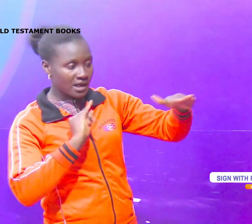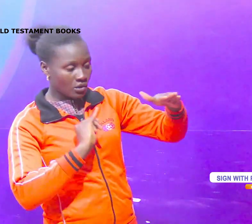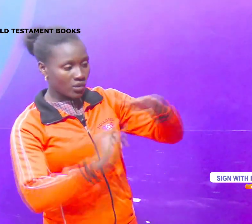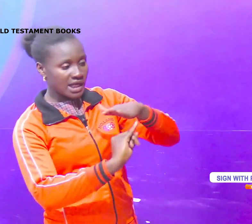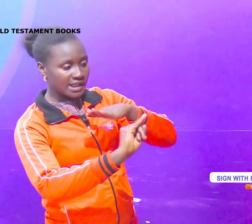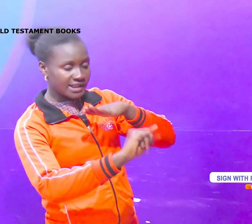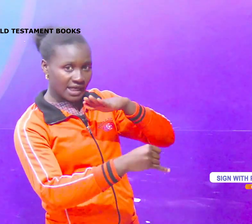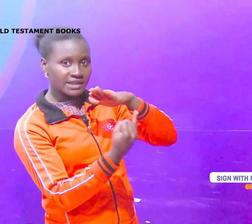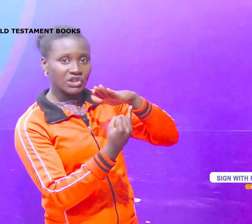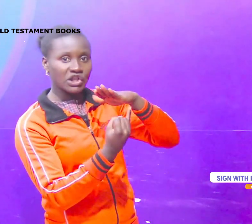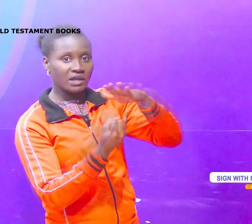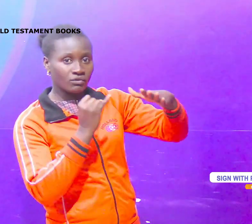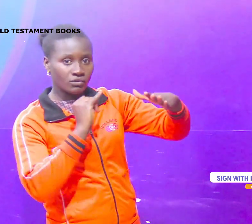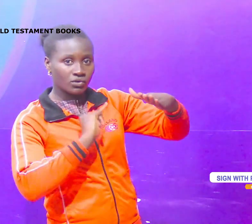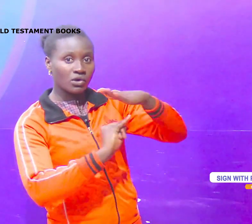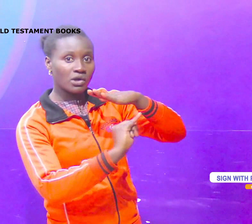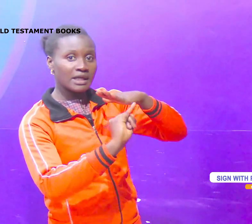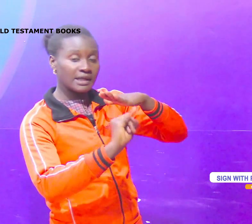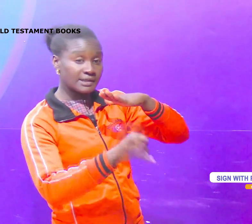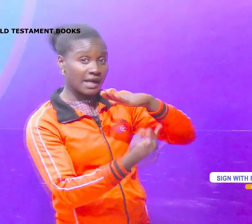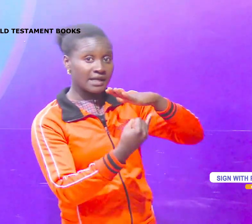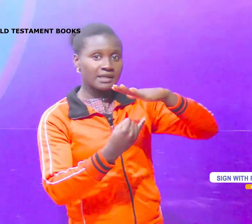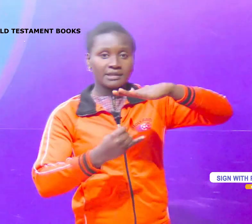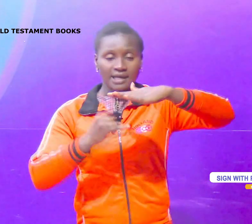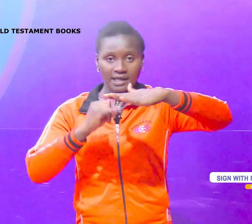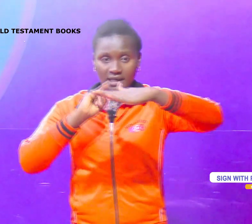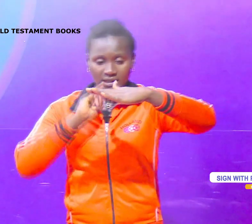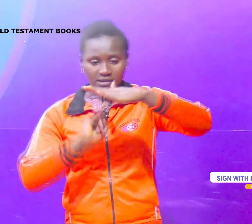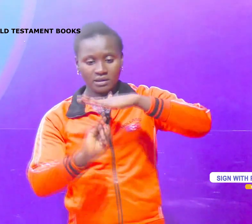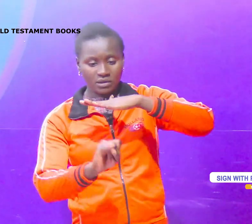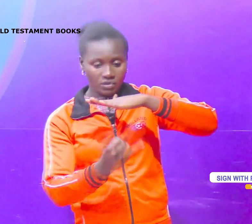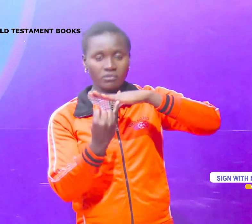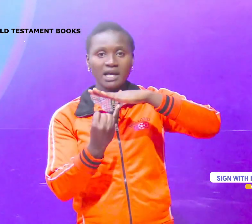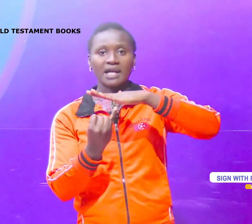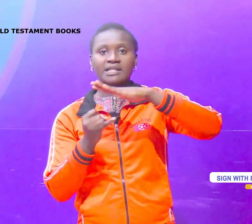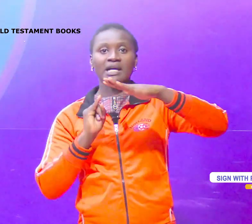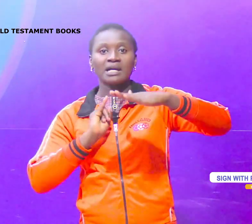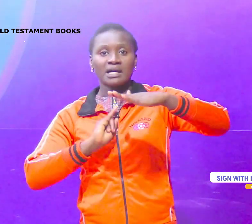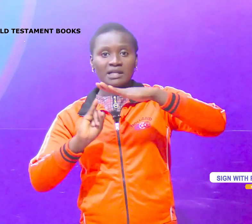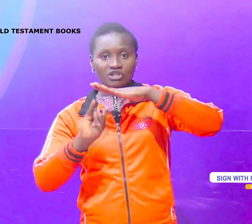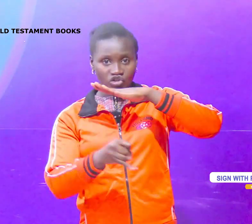a letter J. You draw letter J like this. You make a letter J.